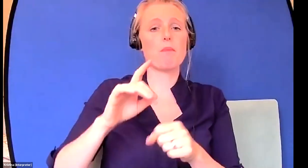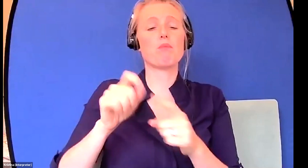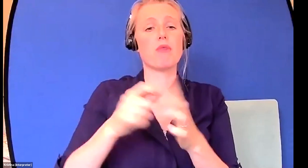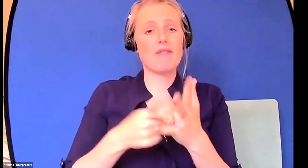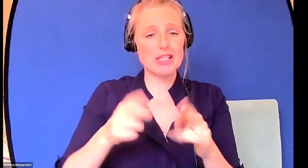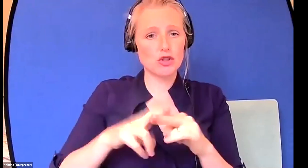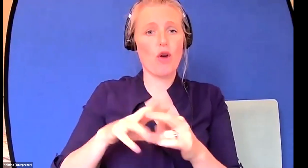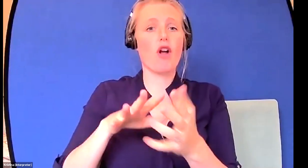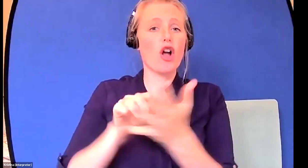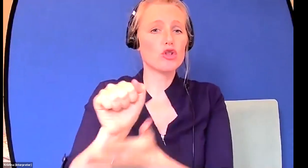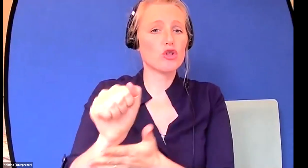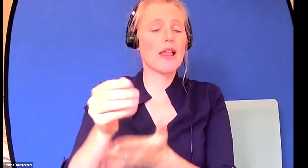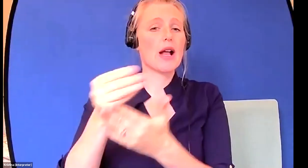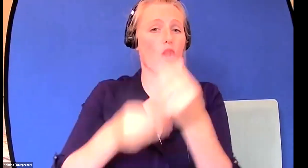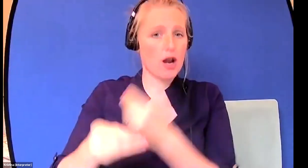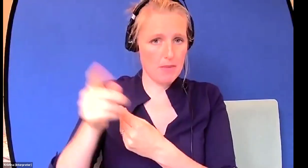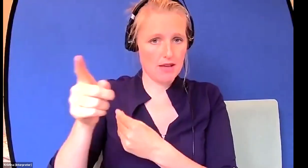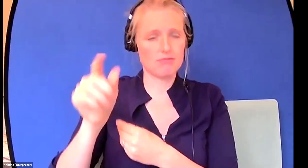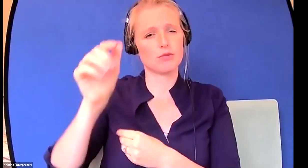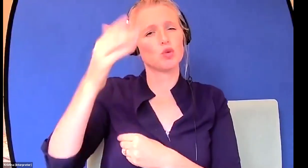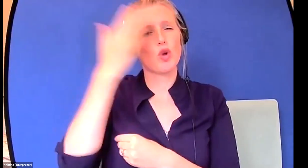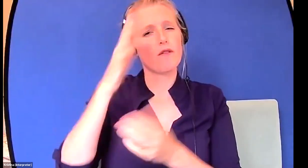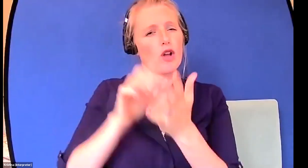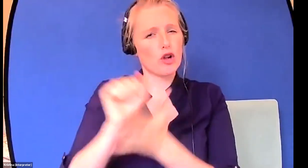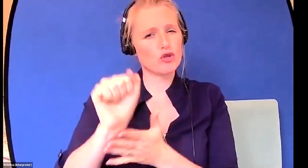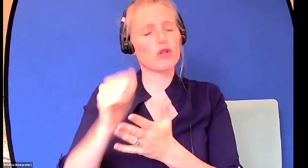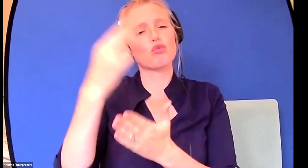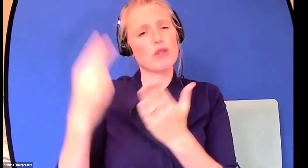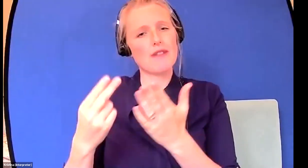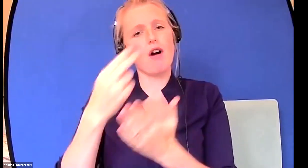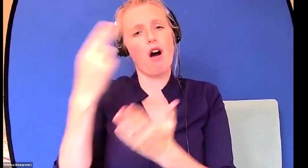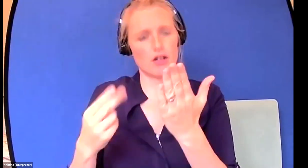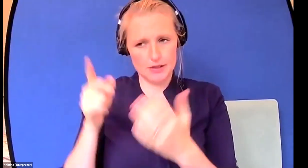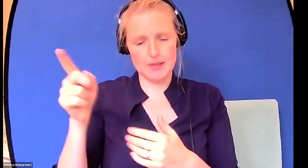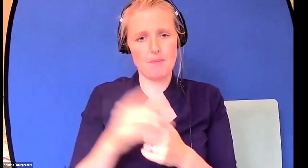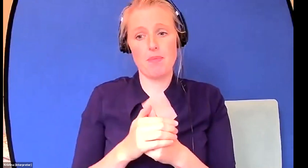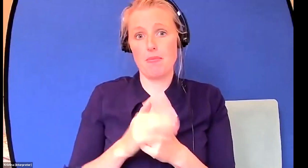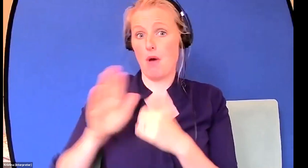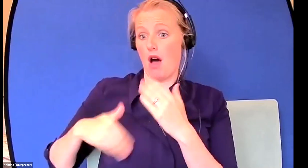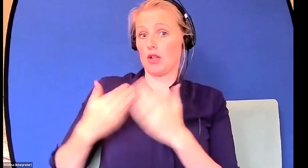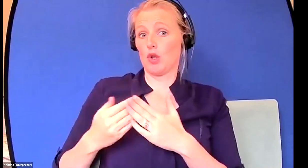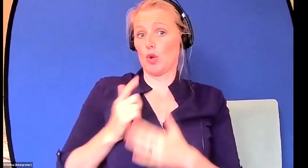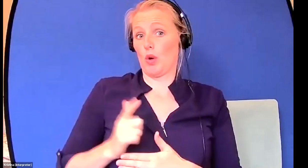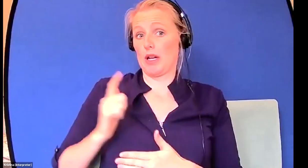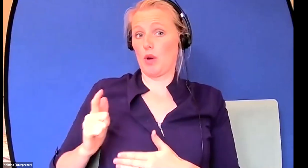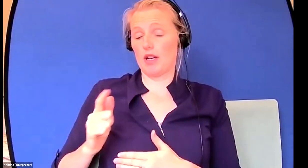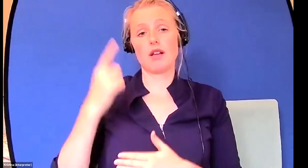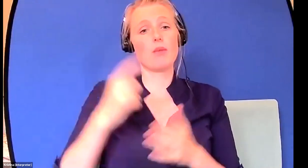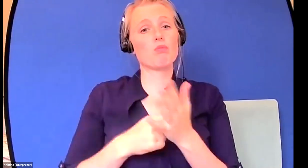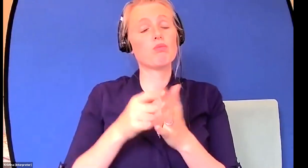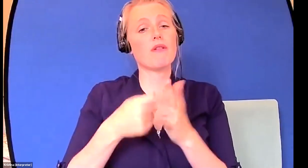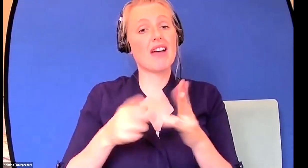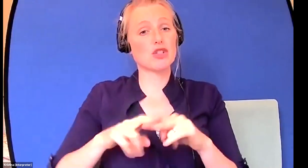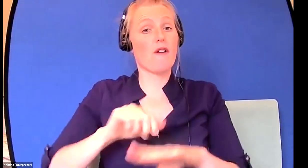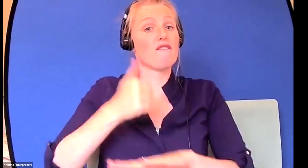Economy at the School of Cultural and Creative Arts. But in previous years until 2020, he was Professor and Founding